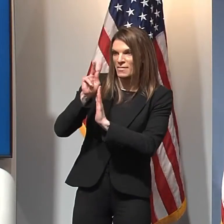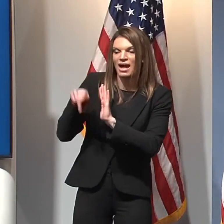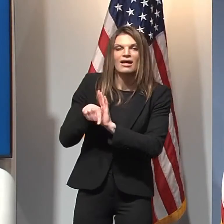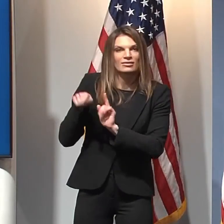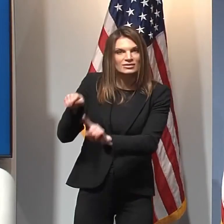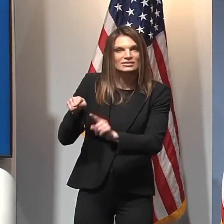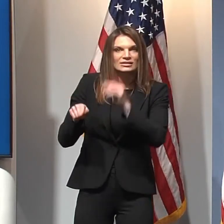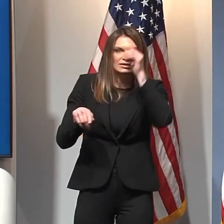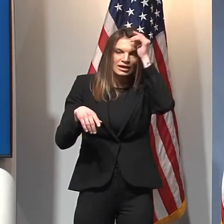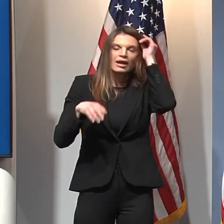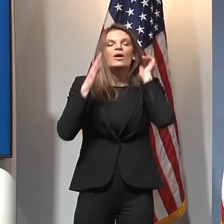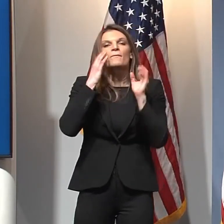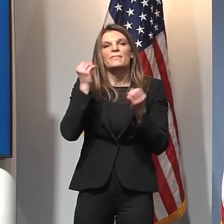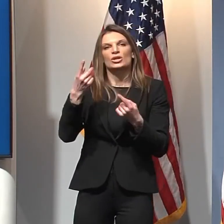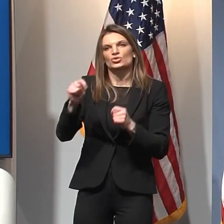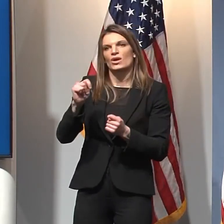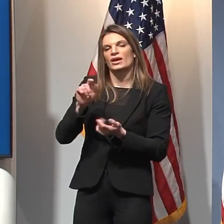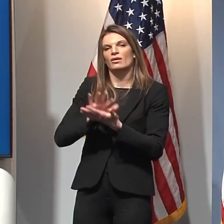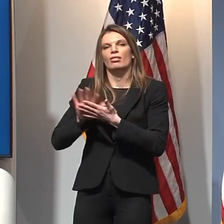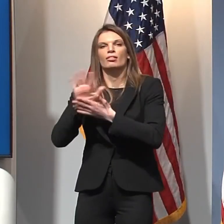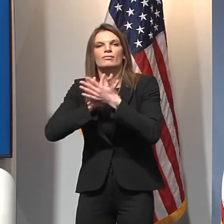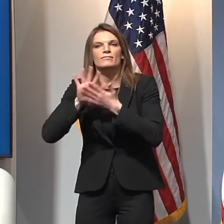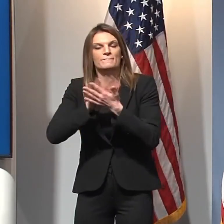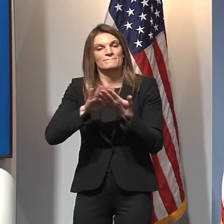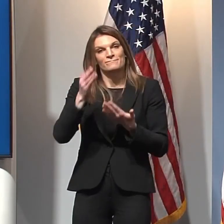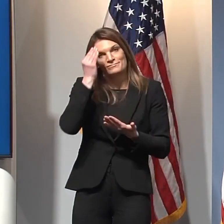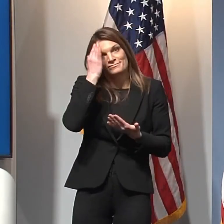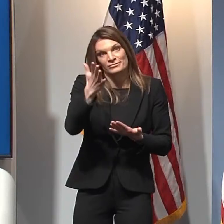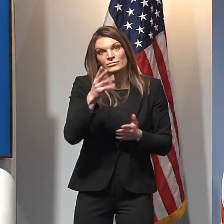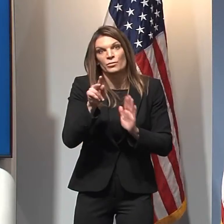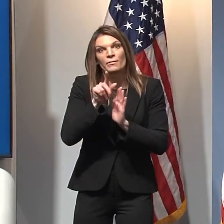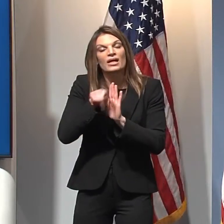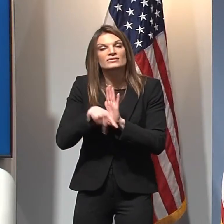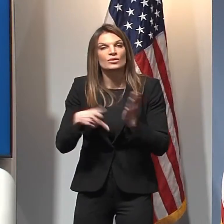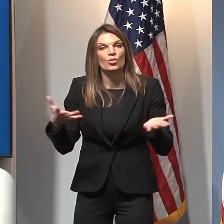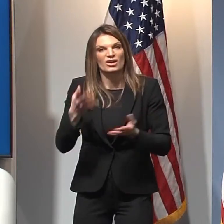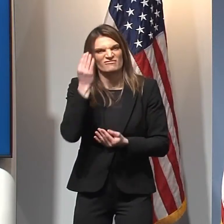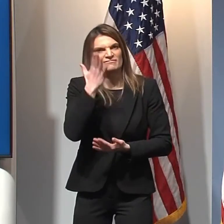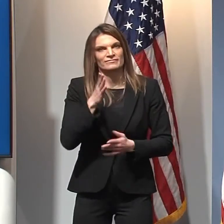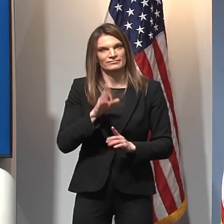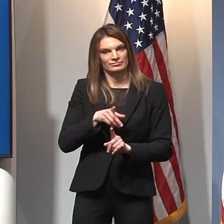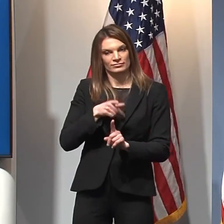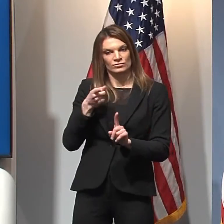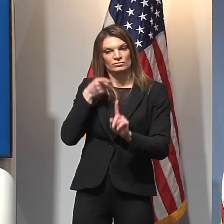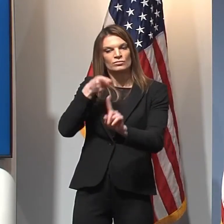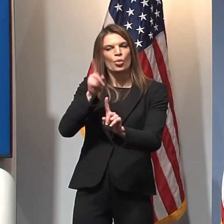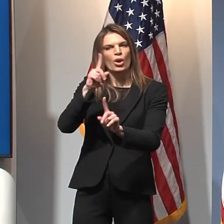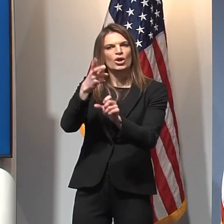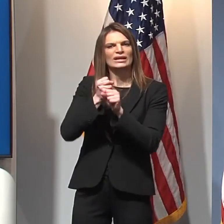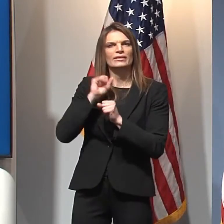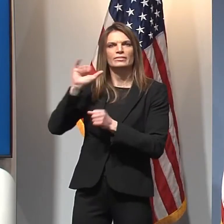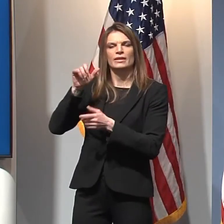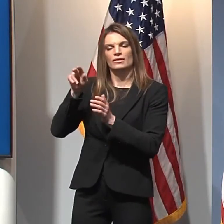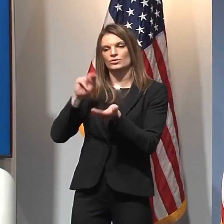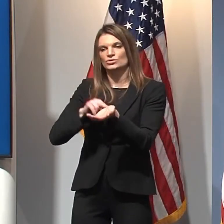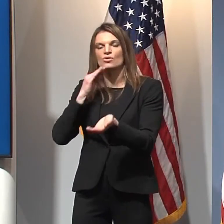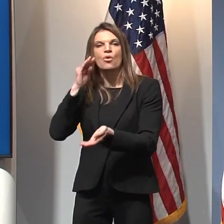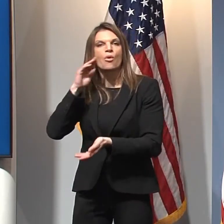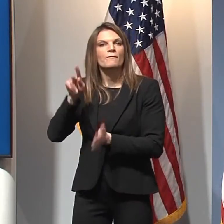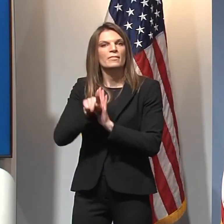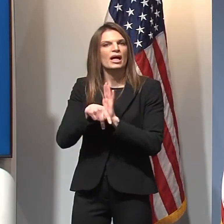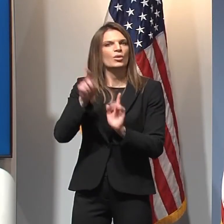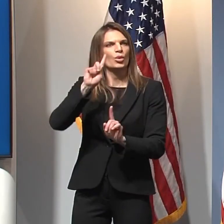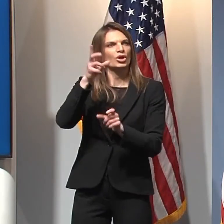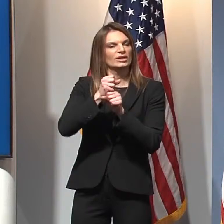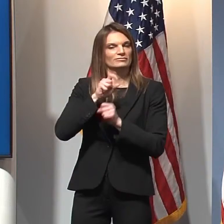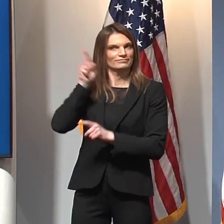lot of people have tried to rewrite it, but in fact, the nursing home policy was this. We followed the CDC guidelines. We never